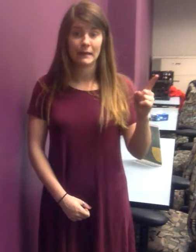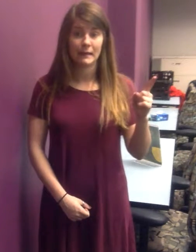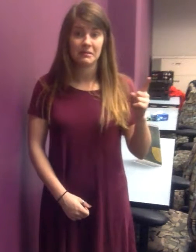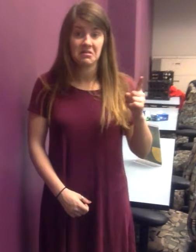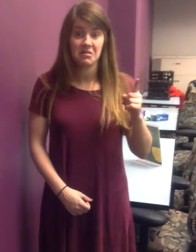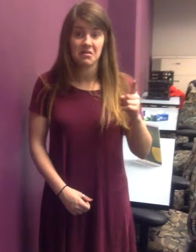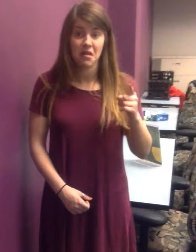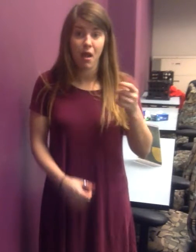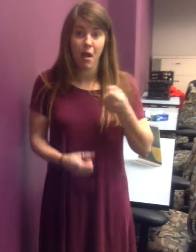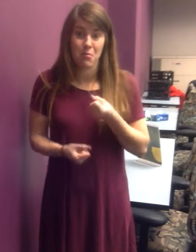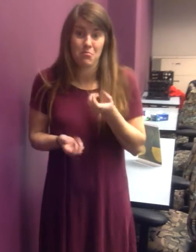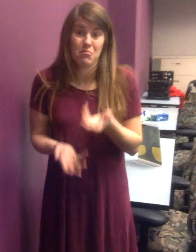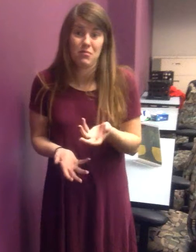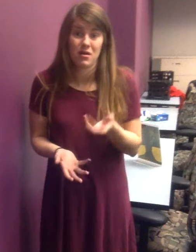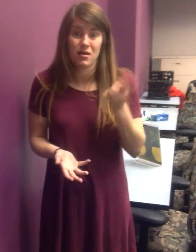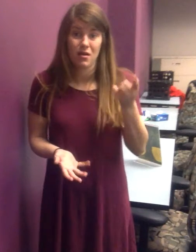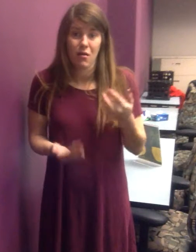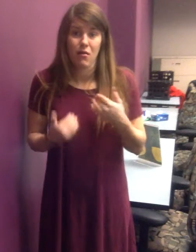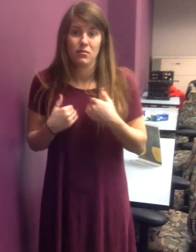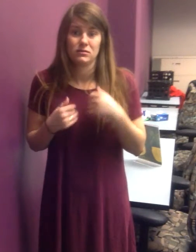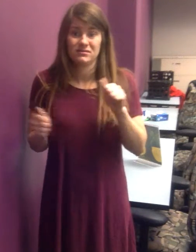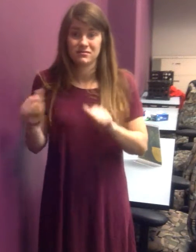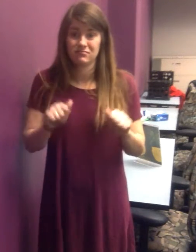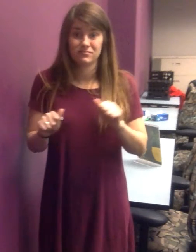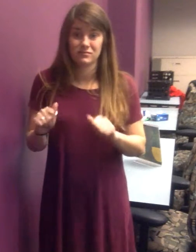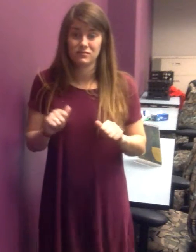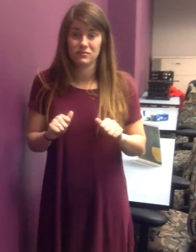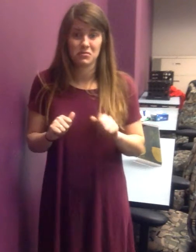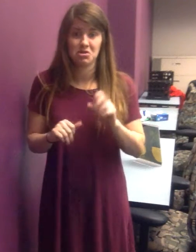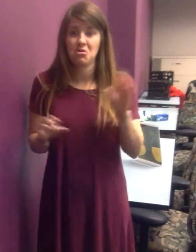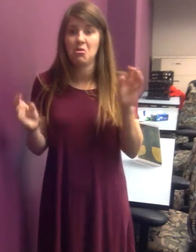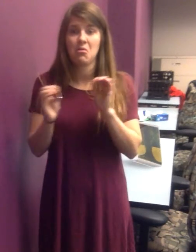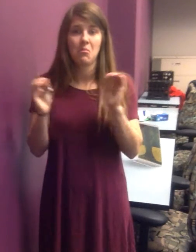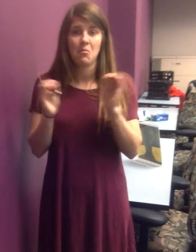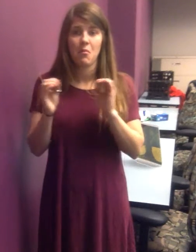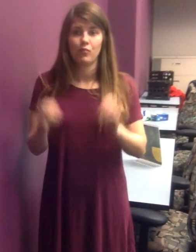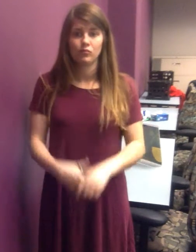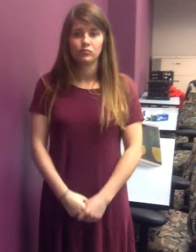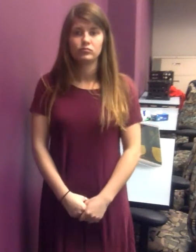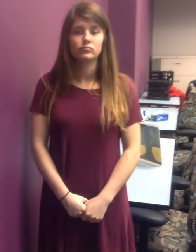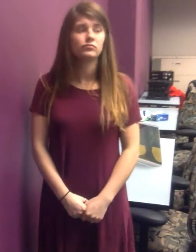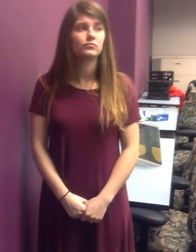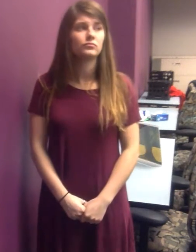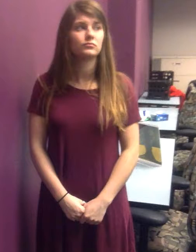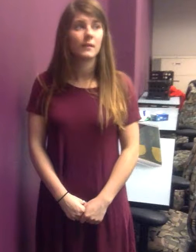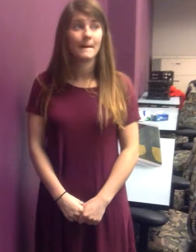battlefield of a new civil war. But here, whipping up the crowd is his indisputable